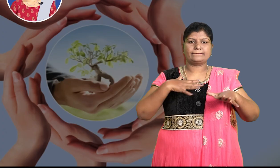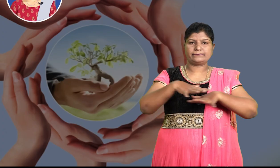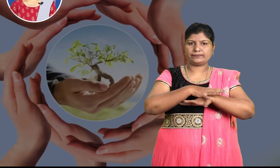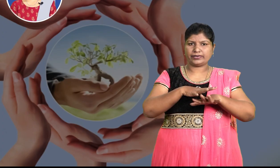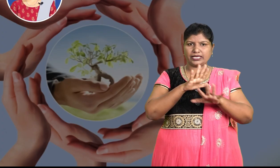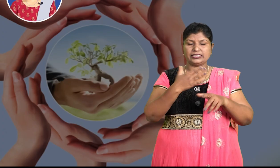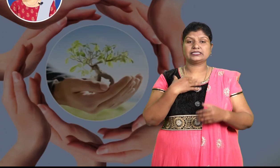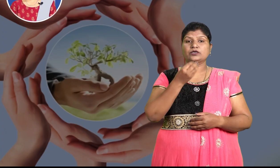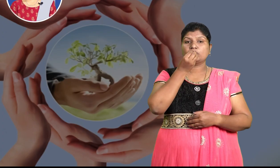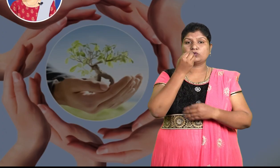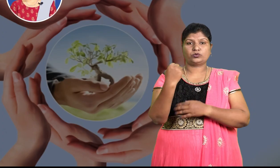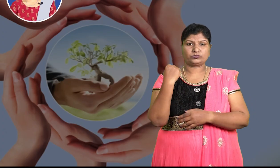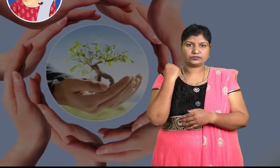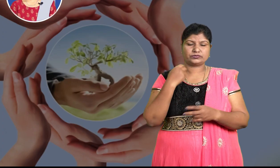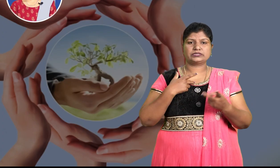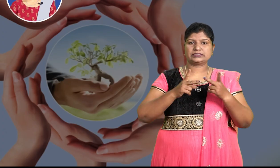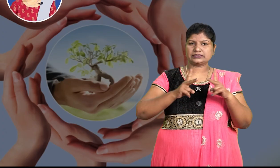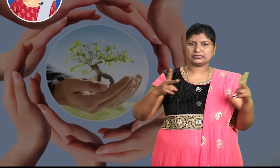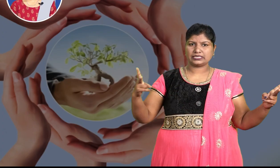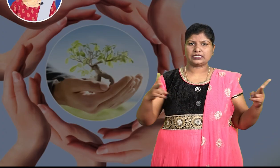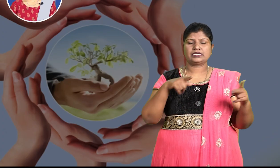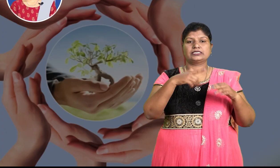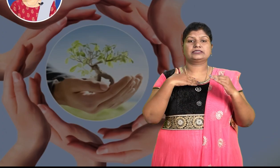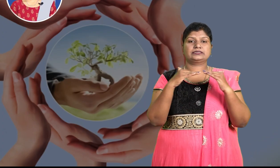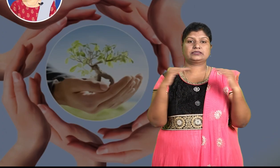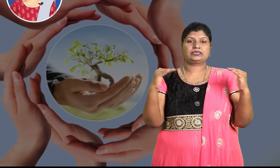the nutritional standards of the poor people.